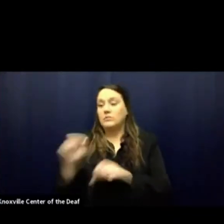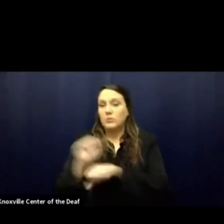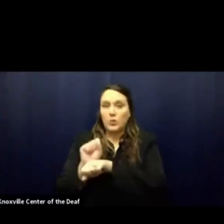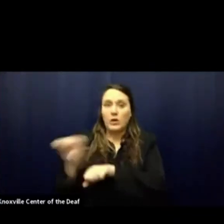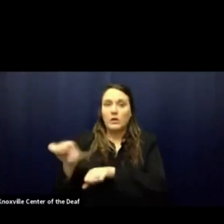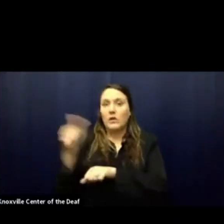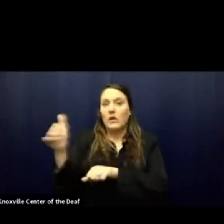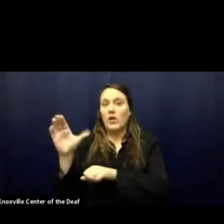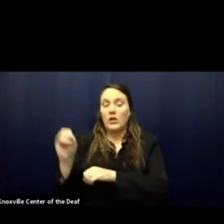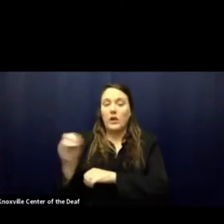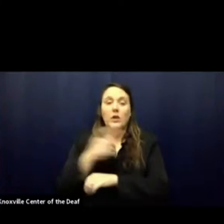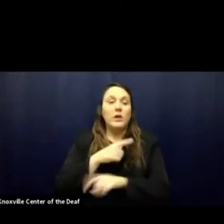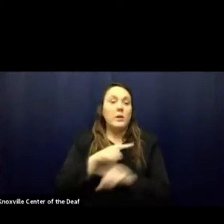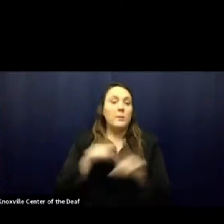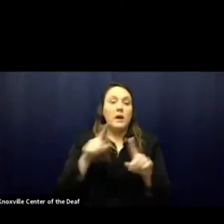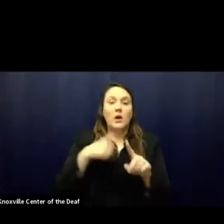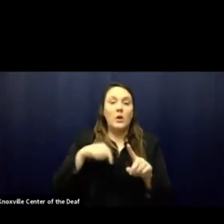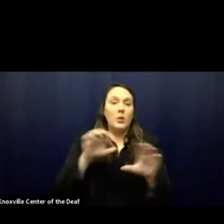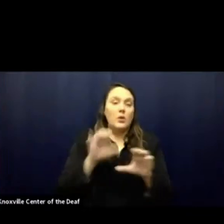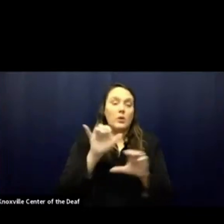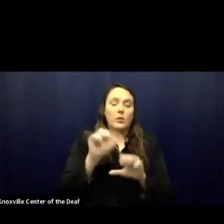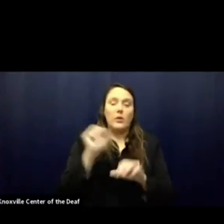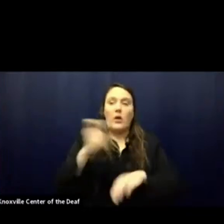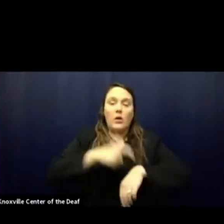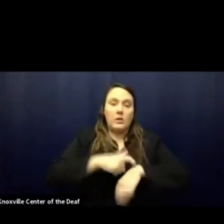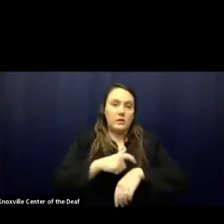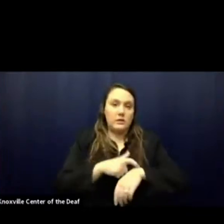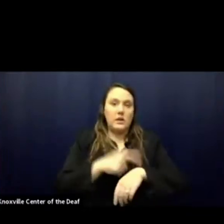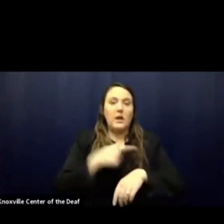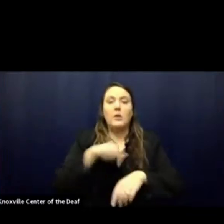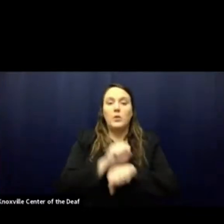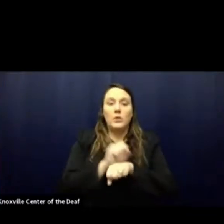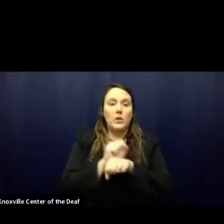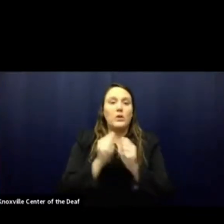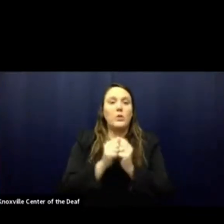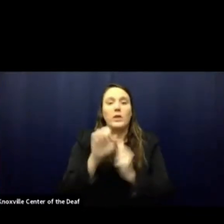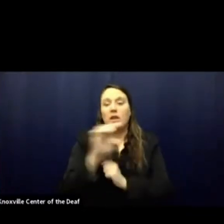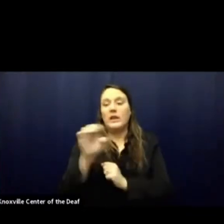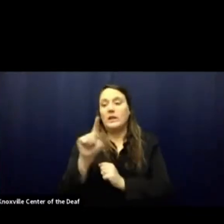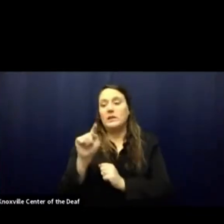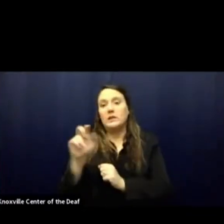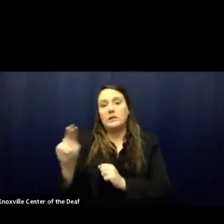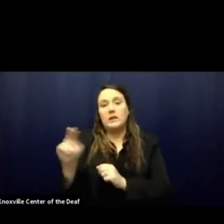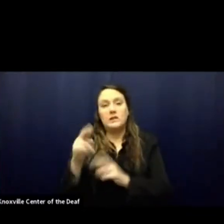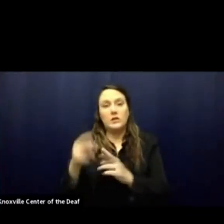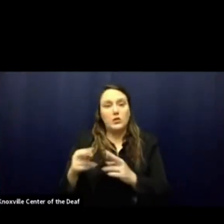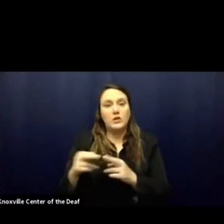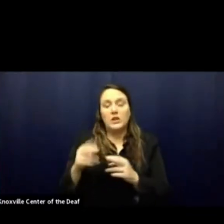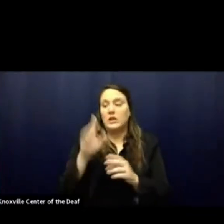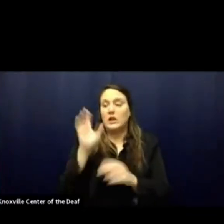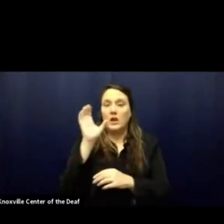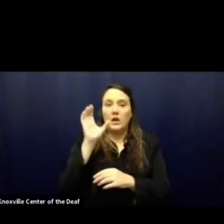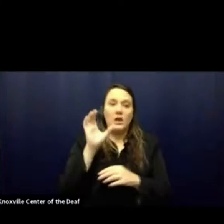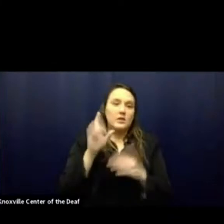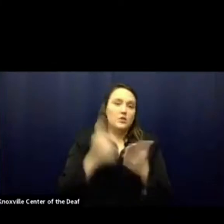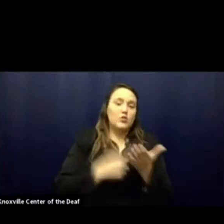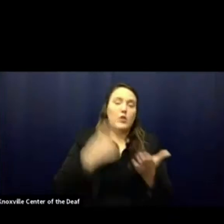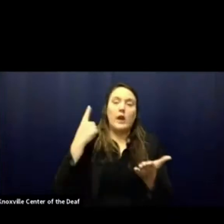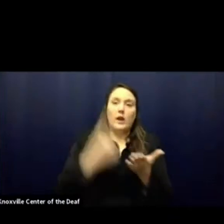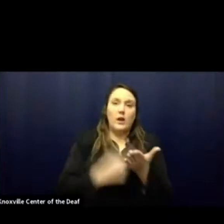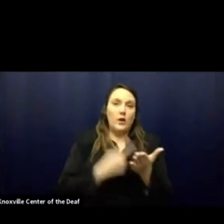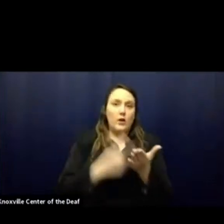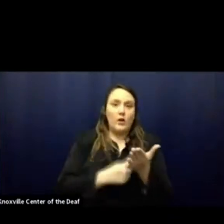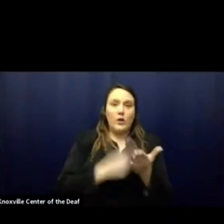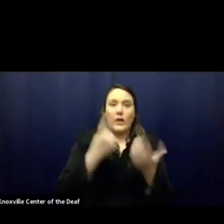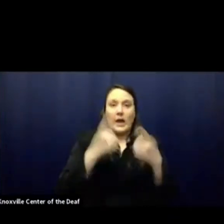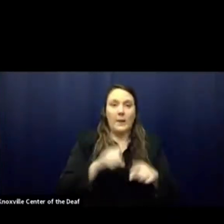work outbreaks with the East Tennessee region on a regular basis. It's rare that we have an outbreak in Knox County that doesn't also involve